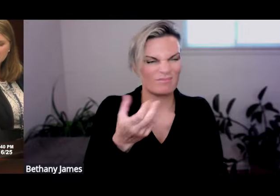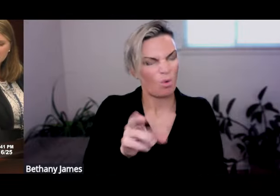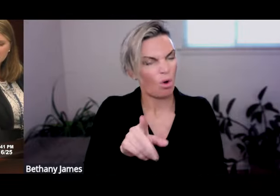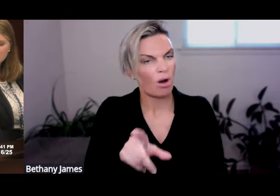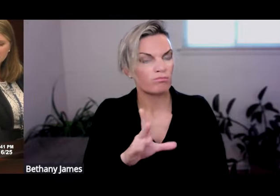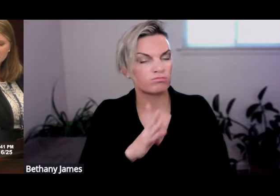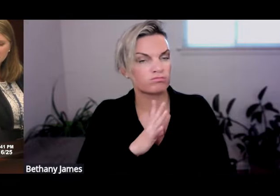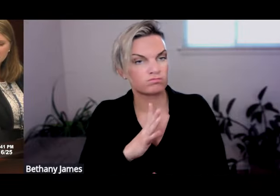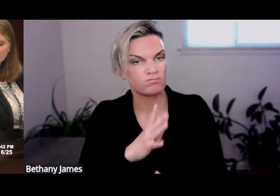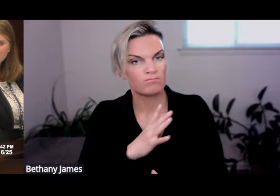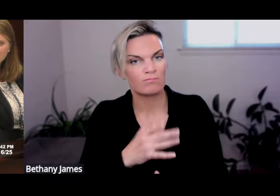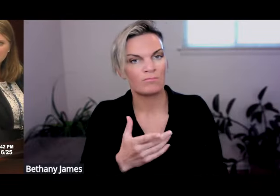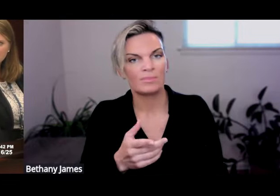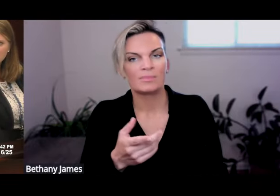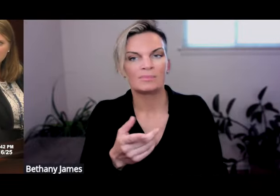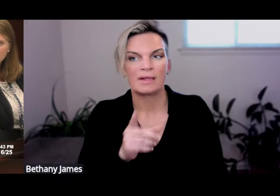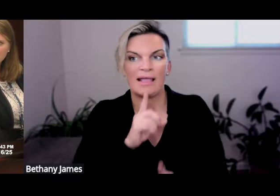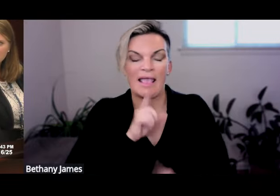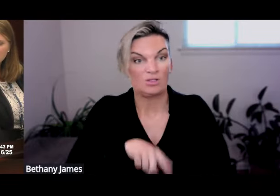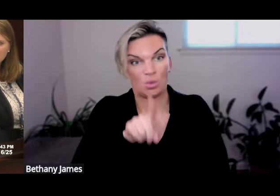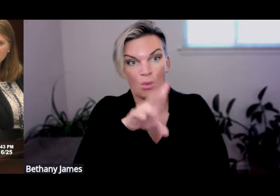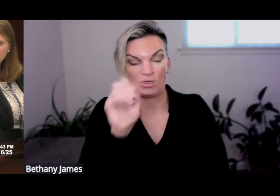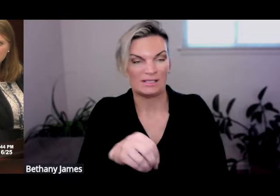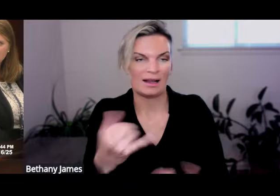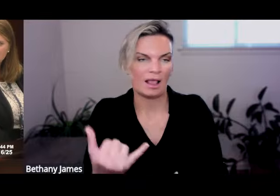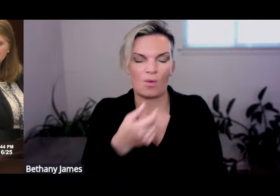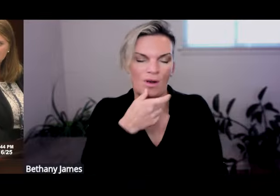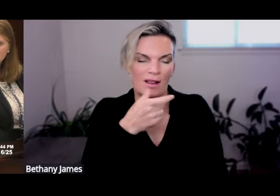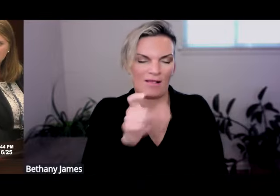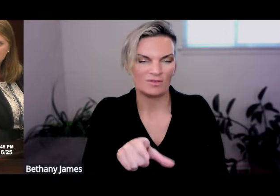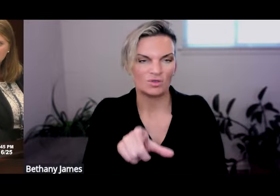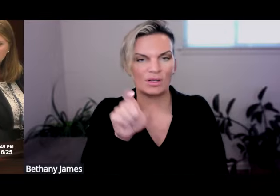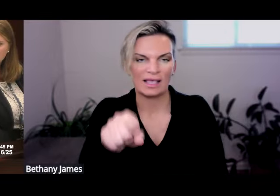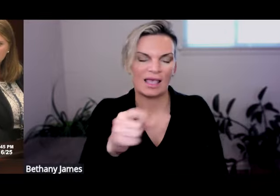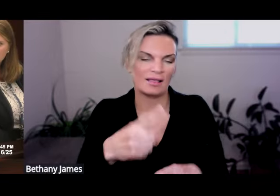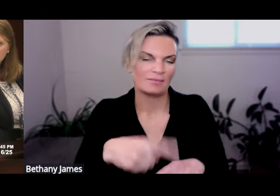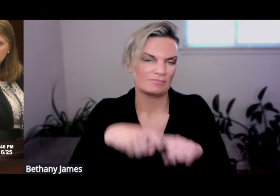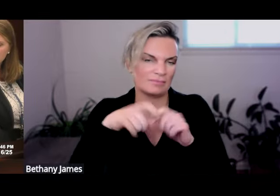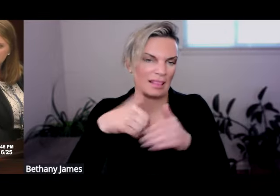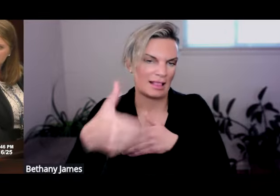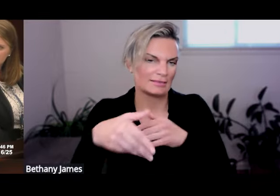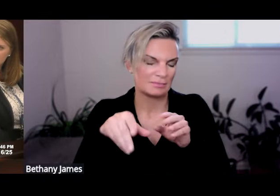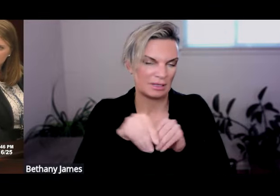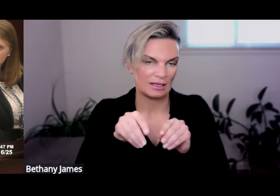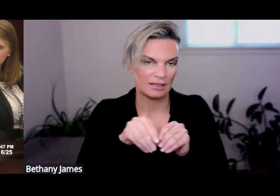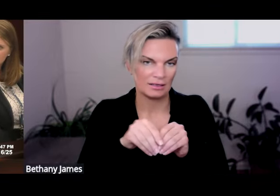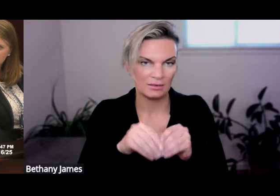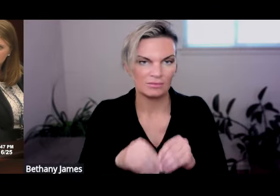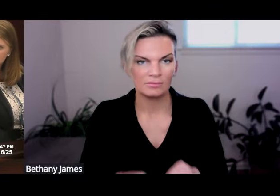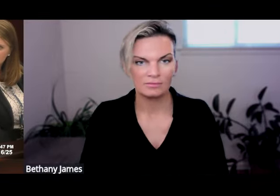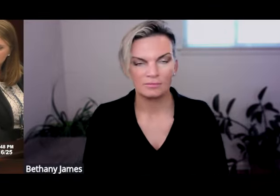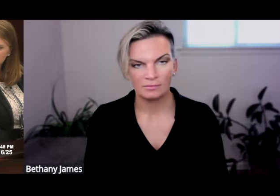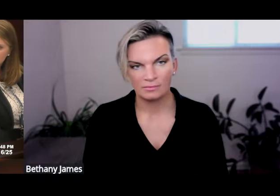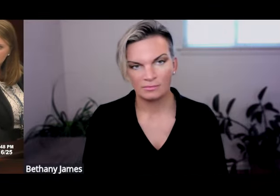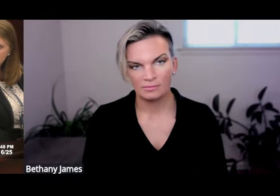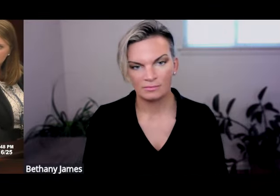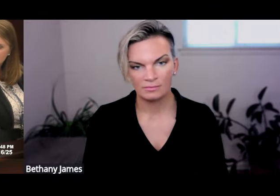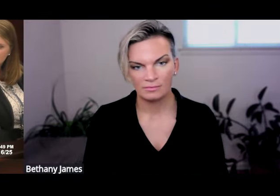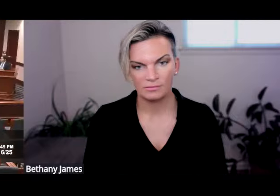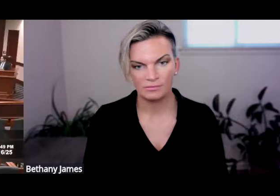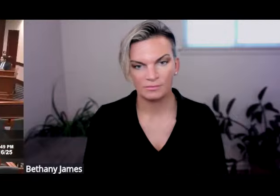need a firm answer on that. I mean, we can obviously circle back to that at the next meeting. But I'm not sure if this is processed,